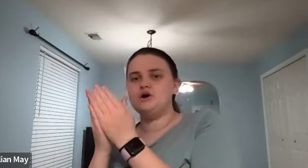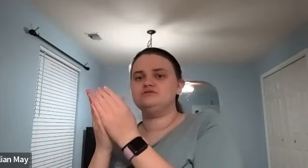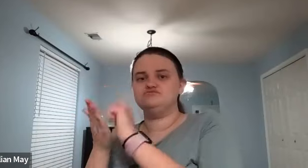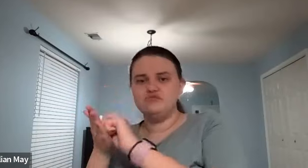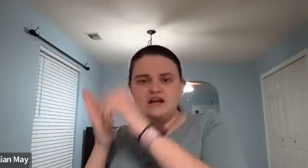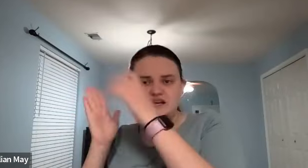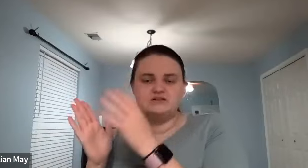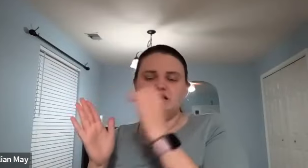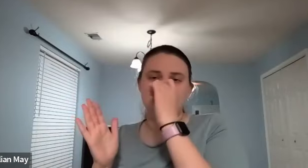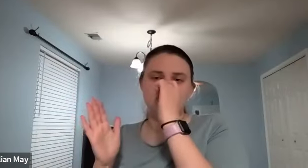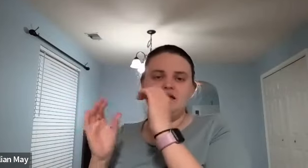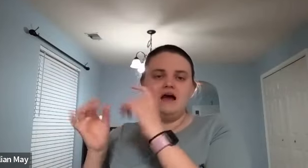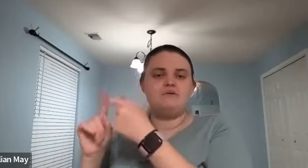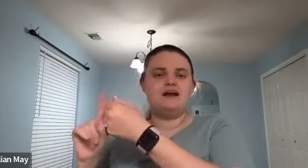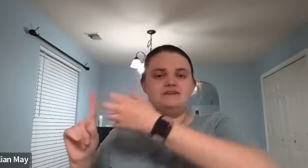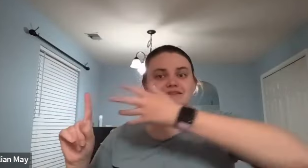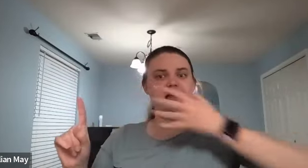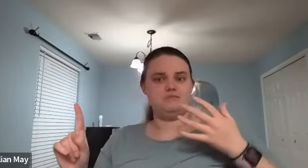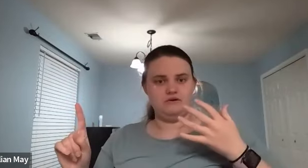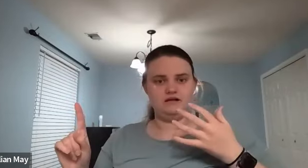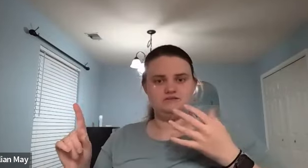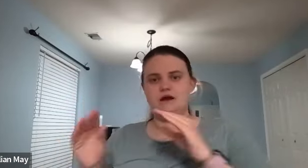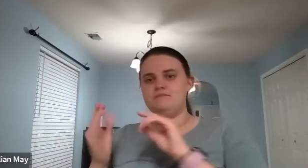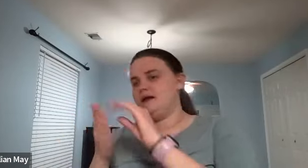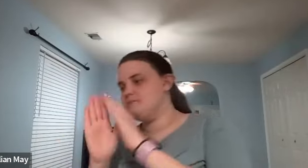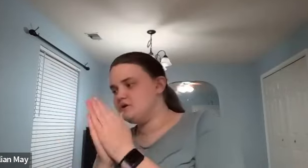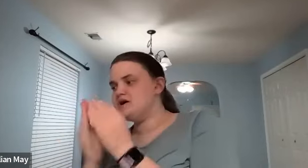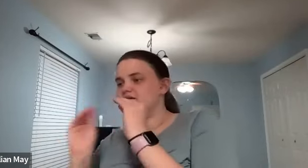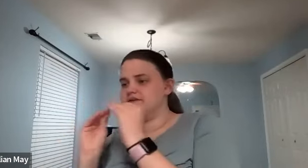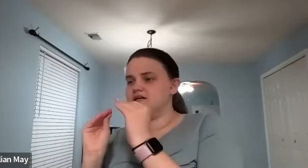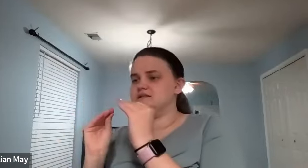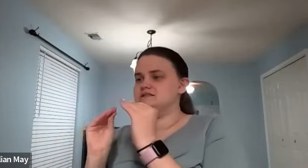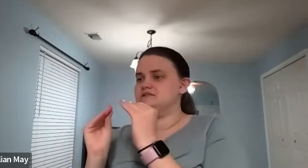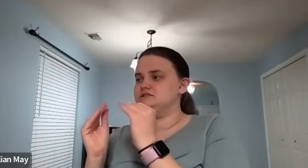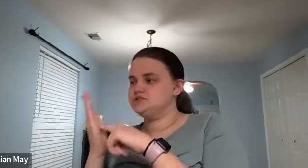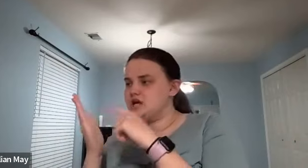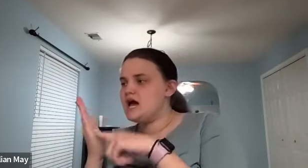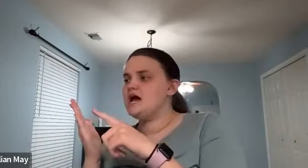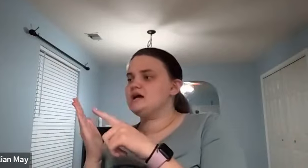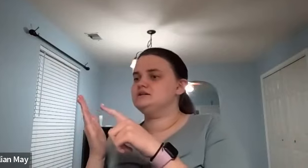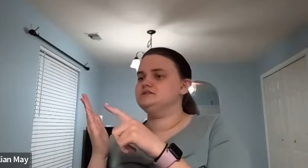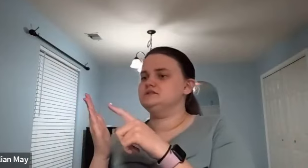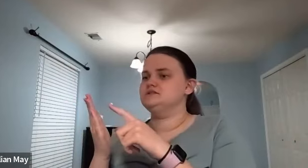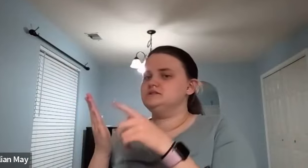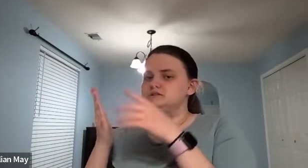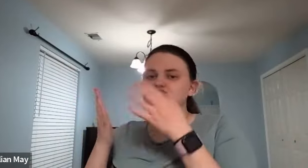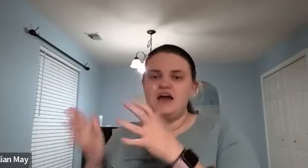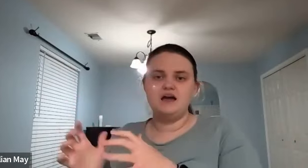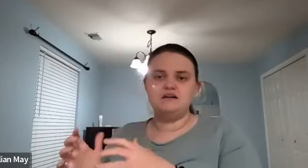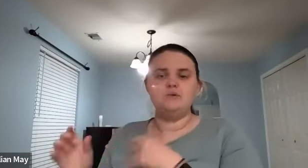book writer. Like I would kind of elaborate where I'm like book fix, check that. I would